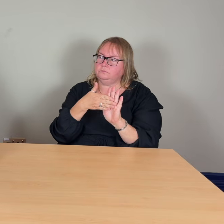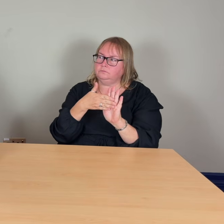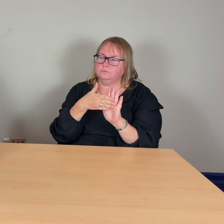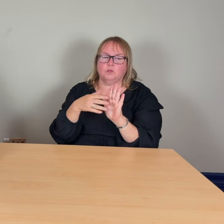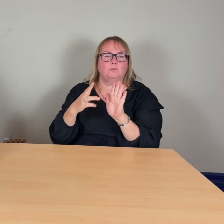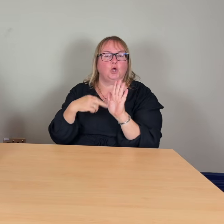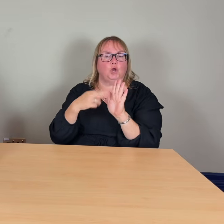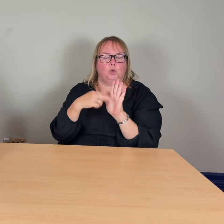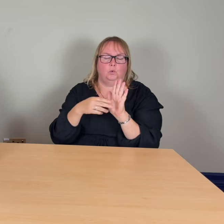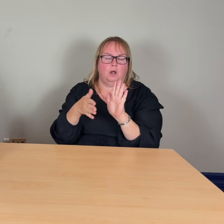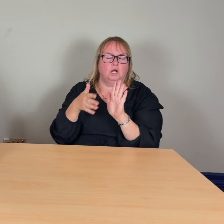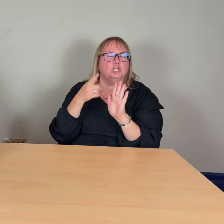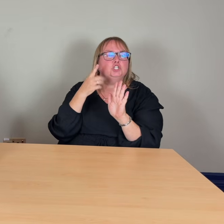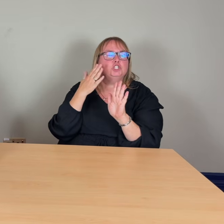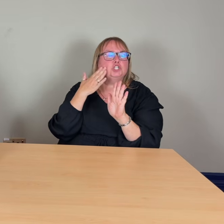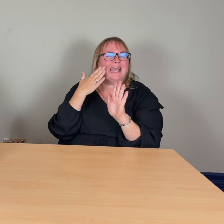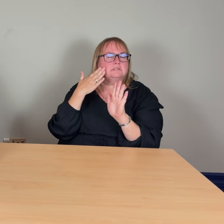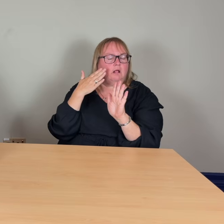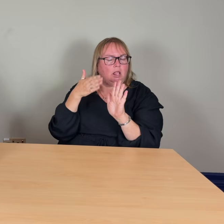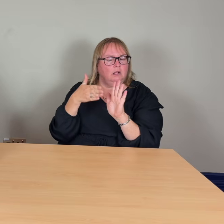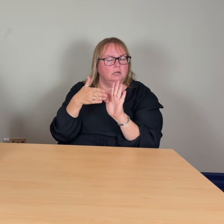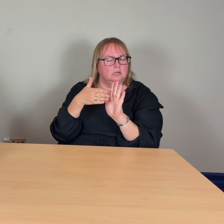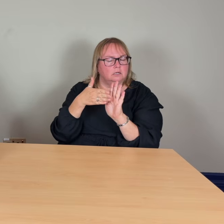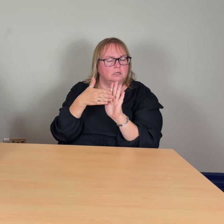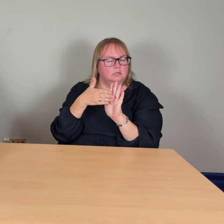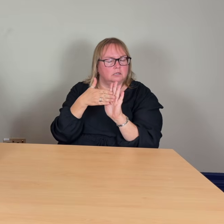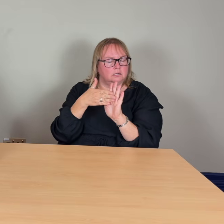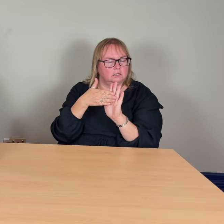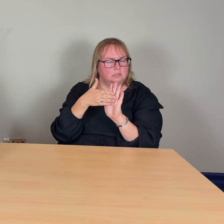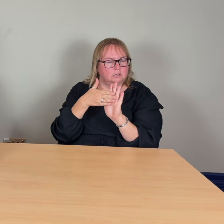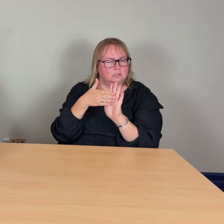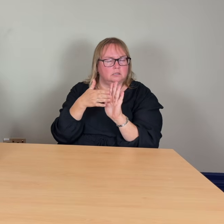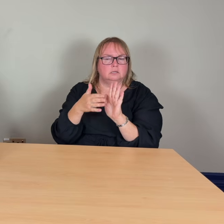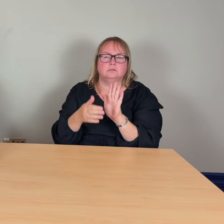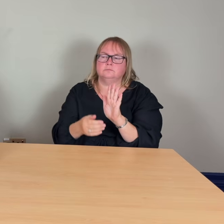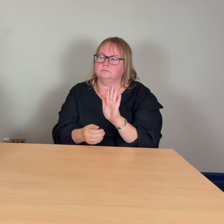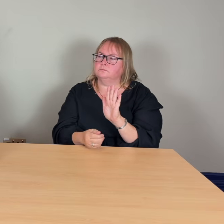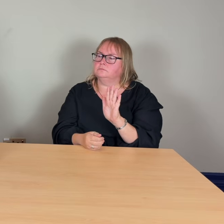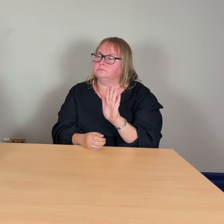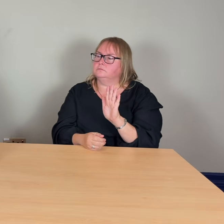where I want it to, very gently on the lantern.